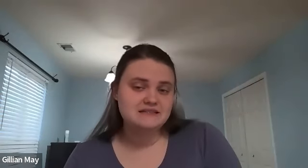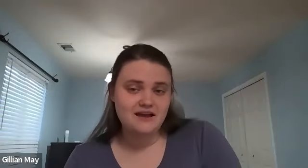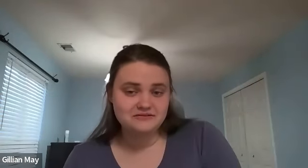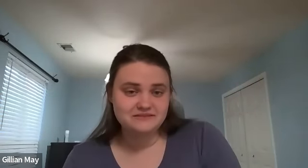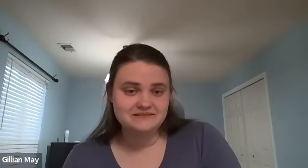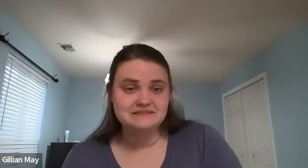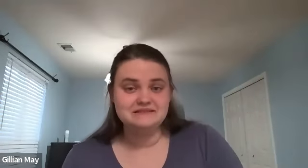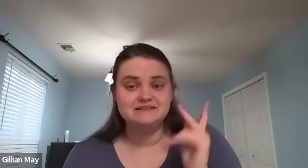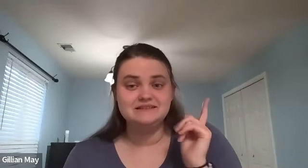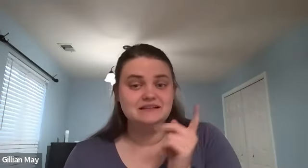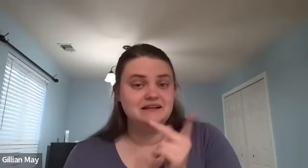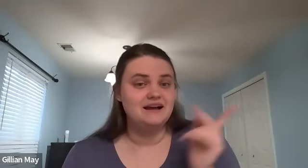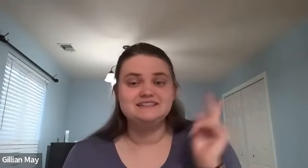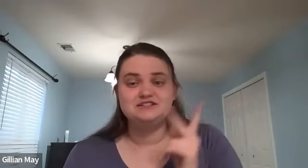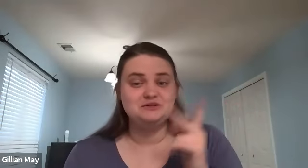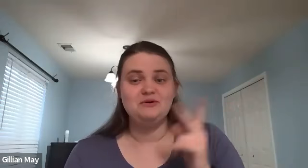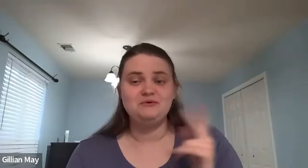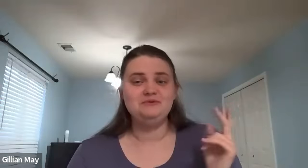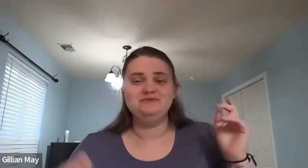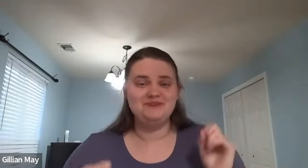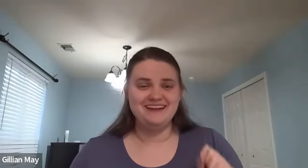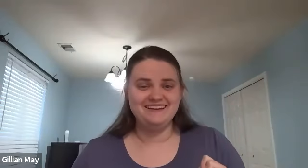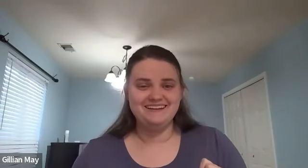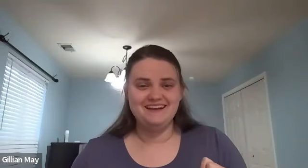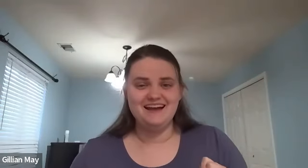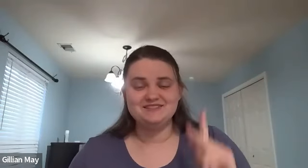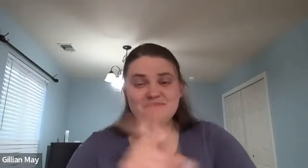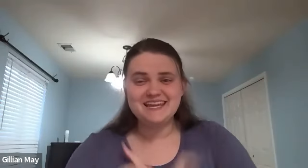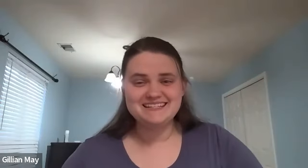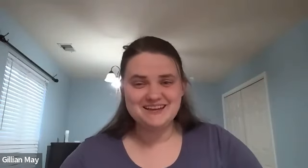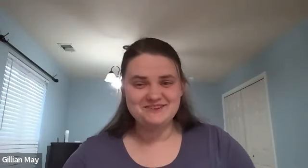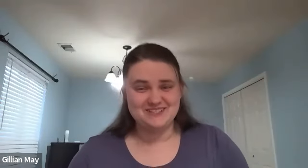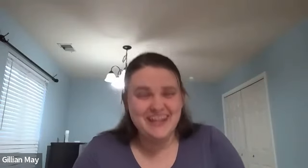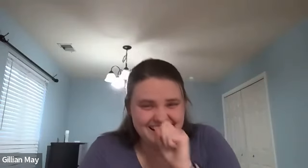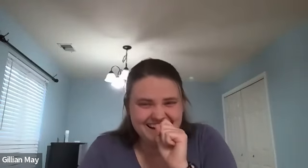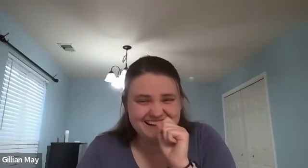have? I see 2. Oh, okay. I saw Miss Katie's hand first.